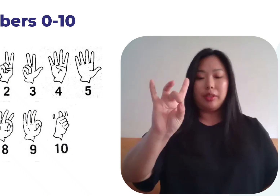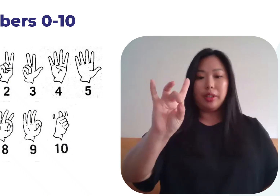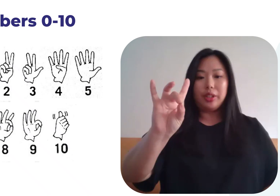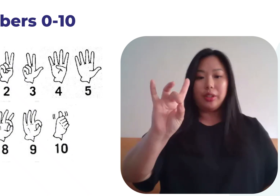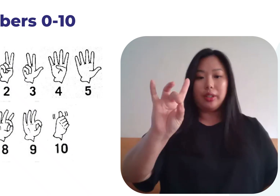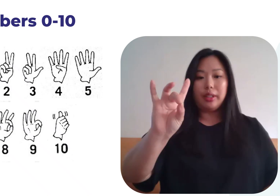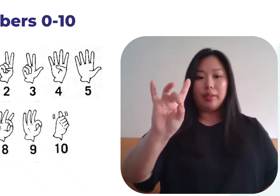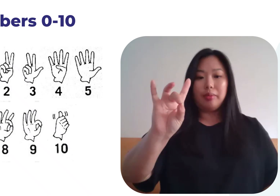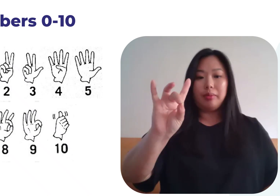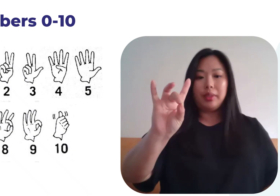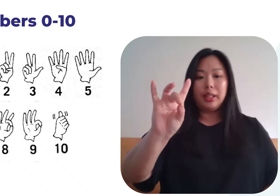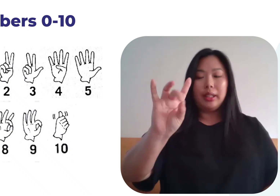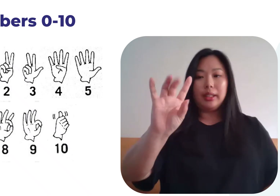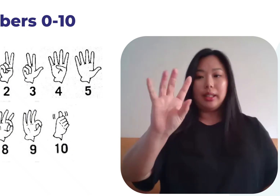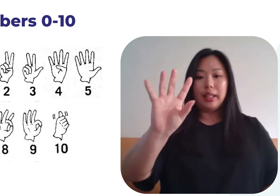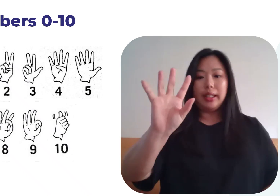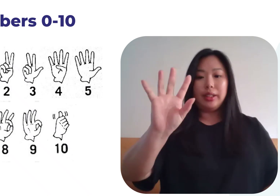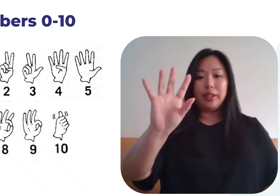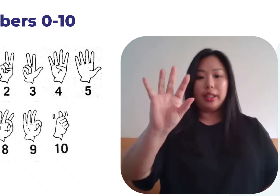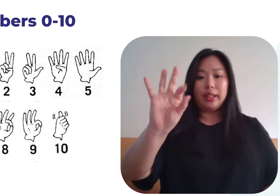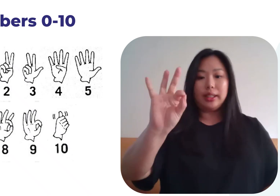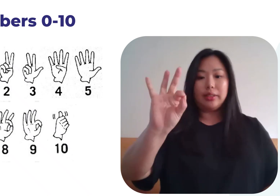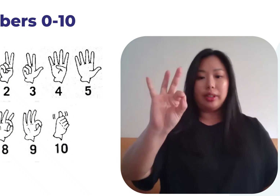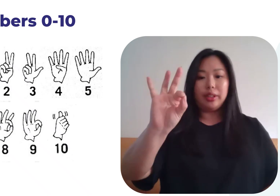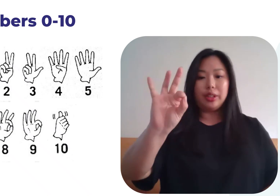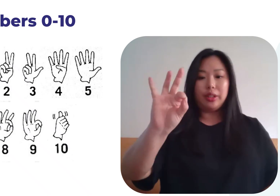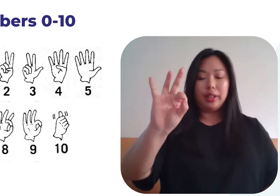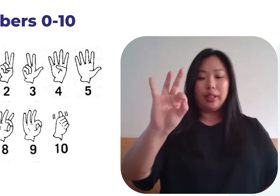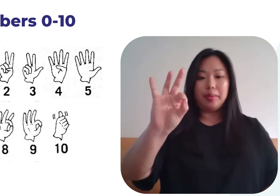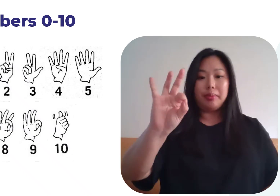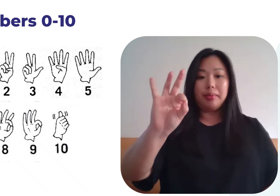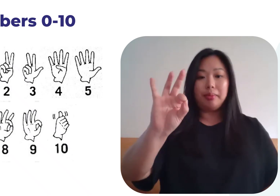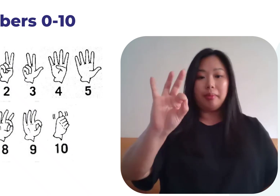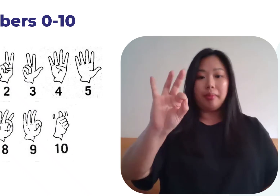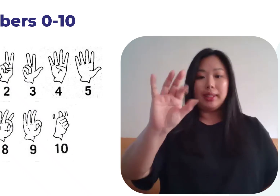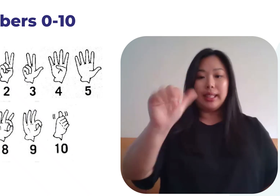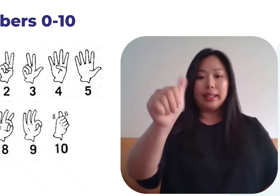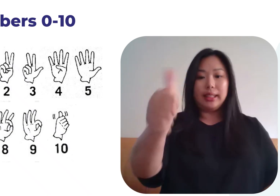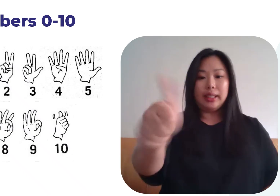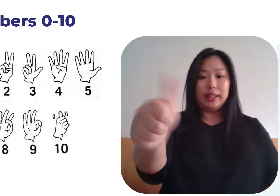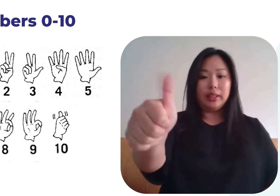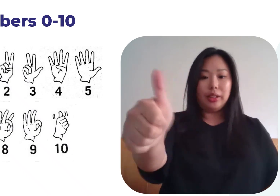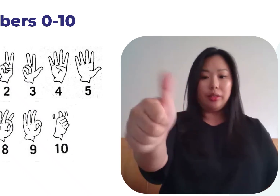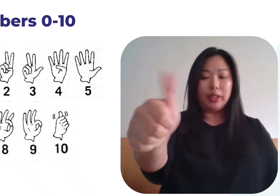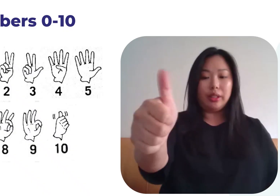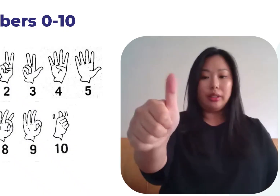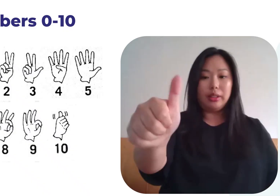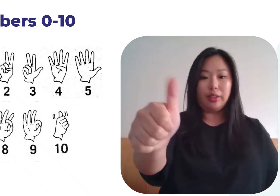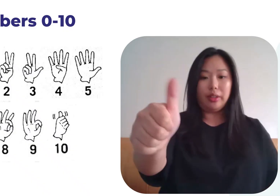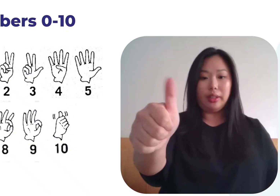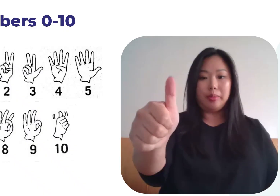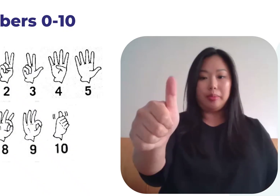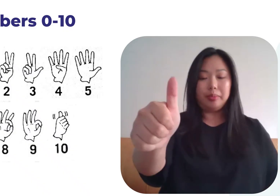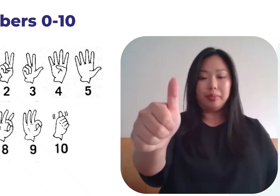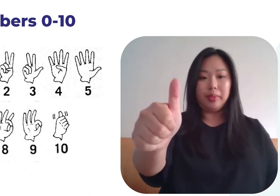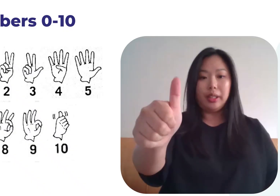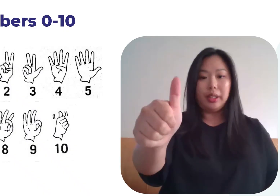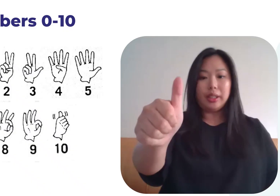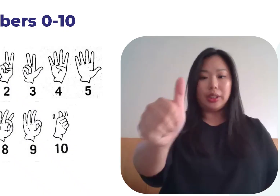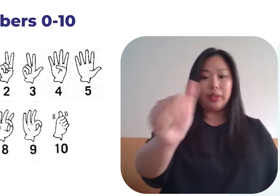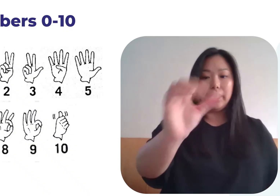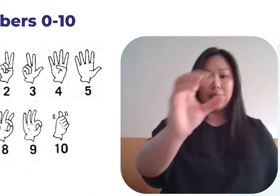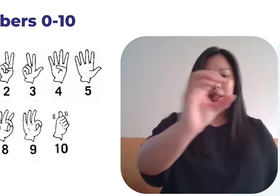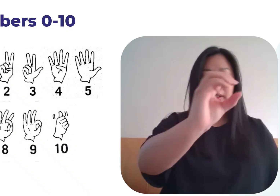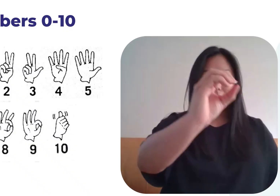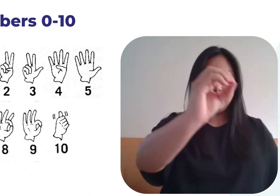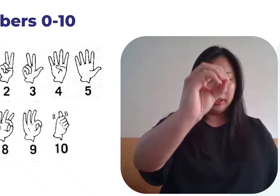middle finger to your thumb. 9, your index finger to your thumb. Then 10, you wiggle your thumb.